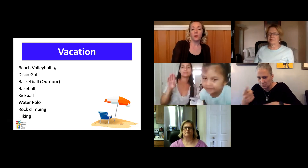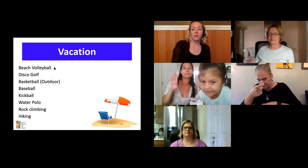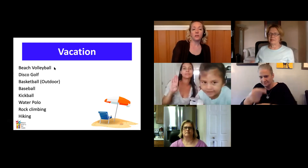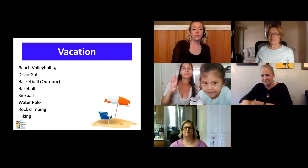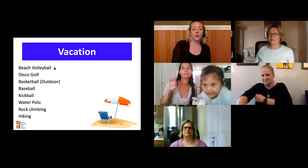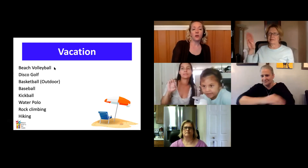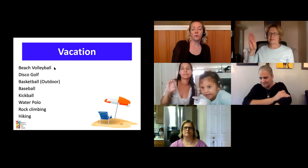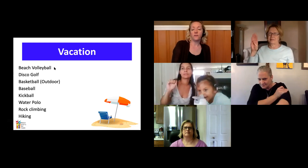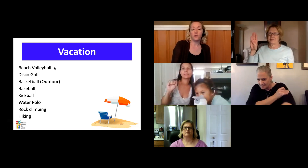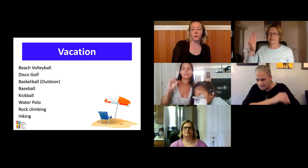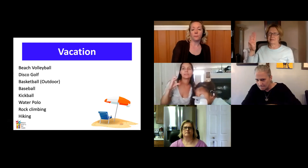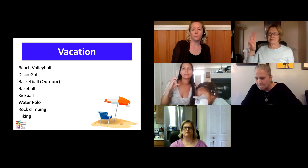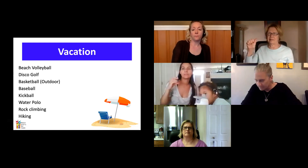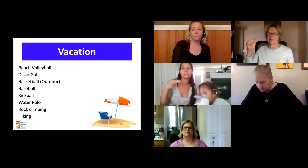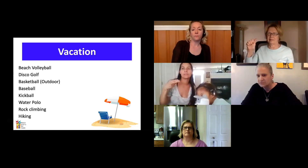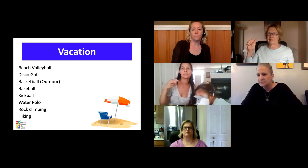one.